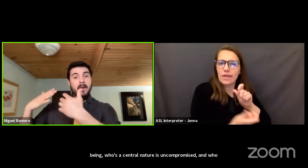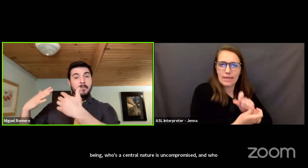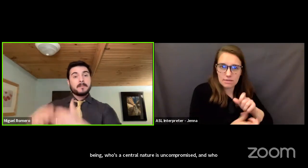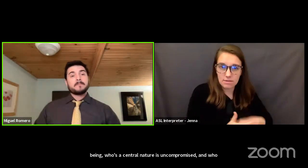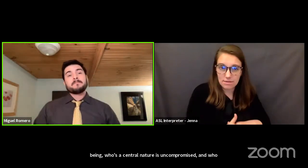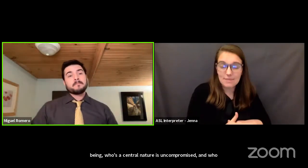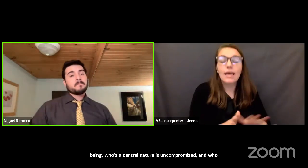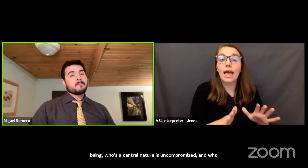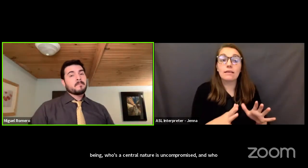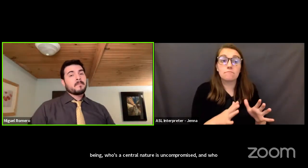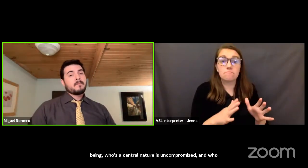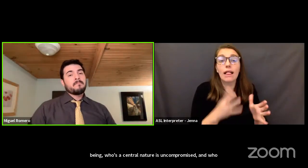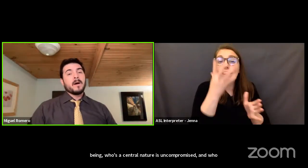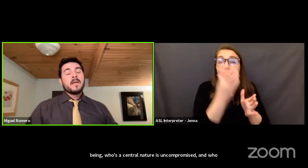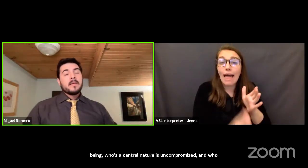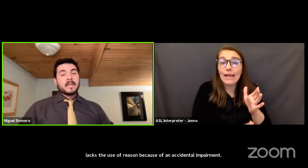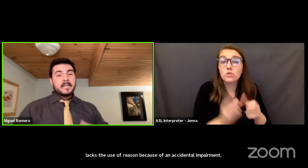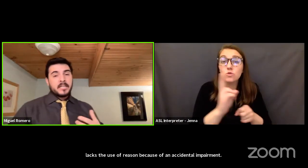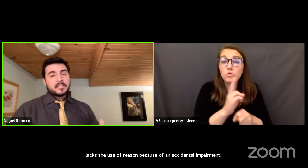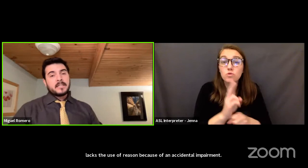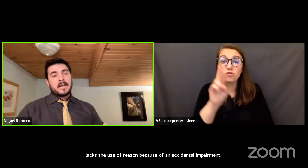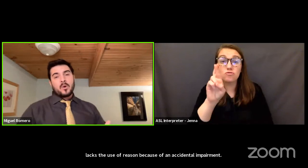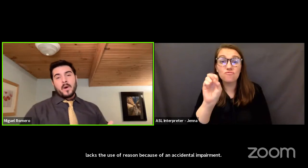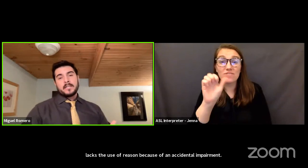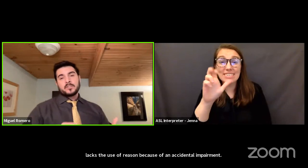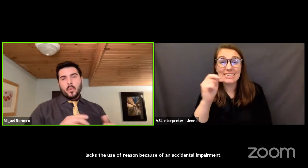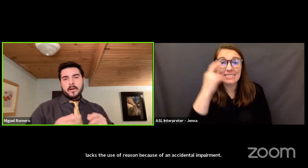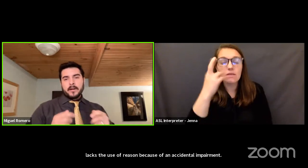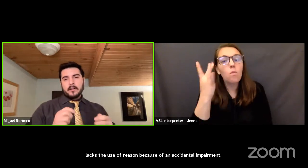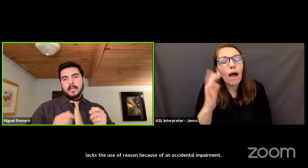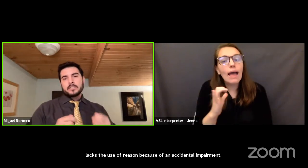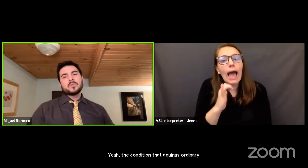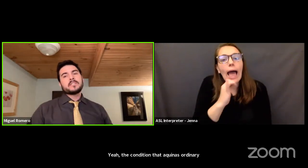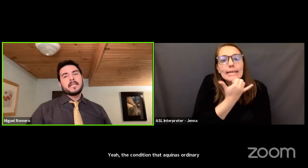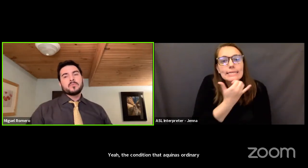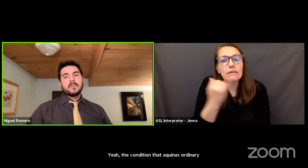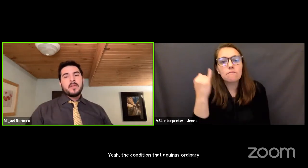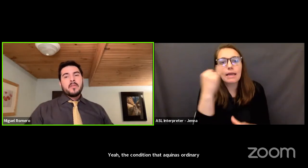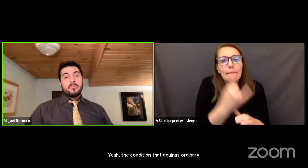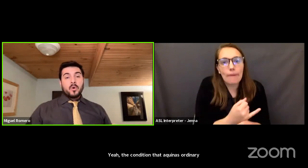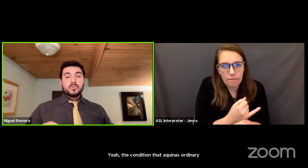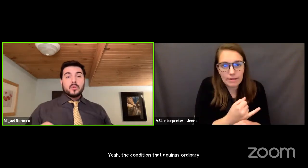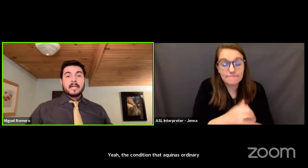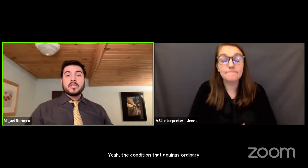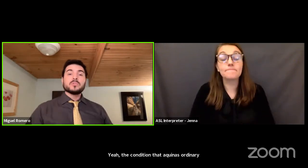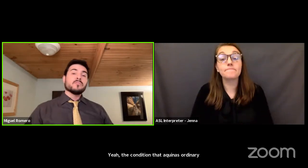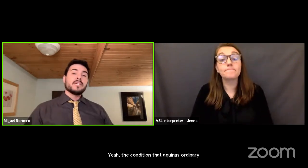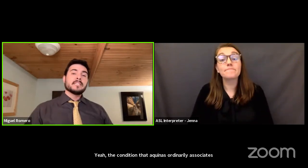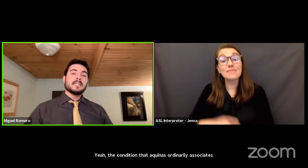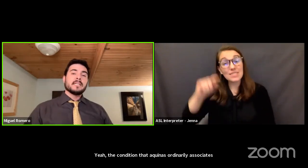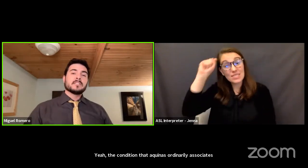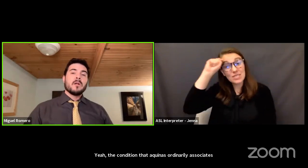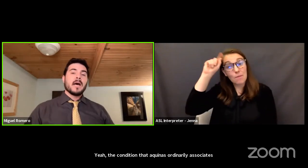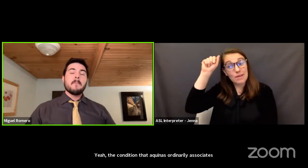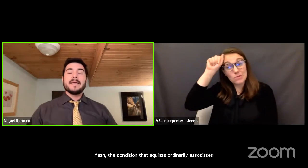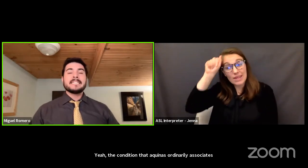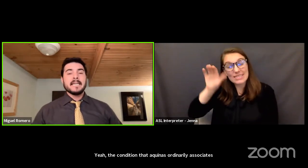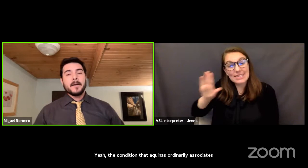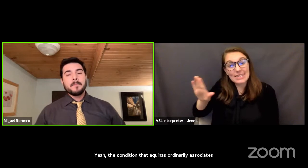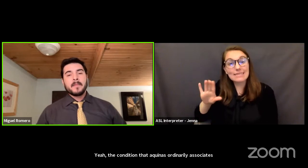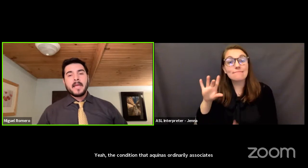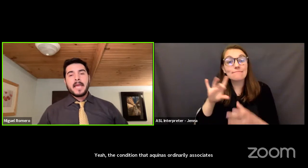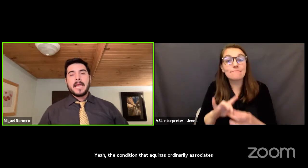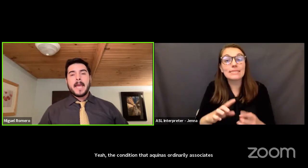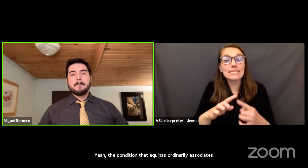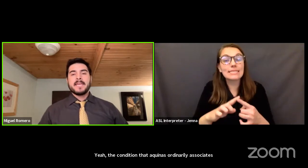accidental impairment. Now, the condition that Aquinas ordinarily associates with those who lack the use of reason is called